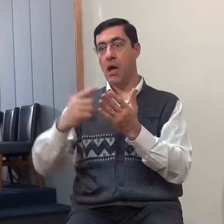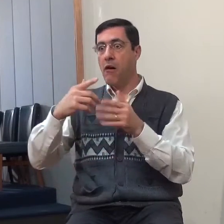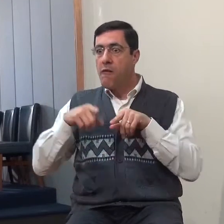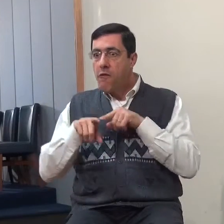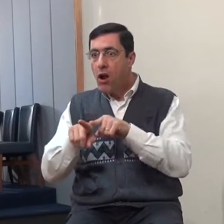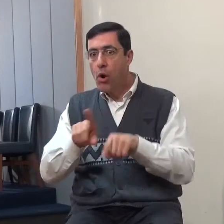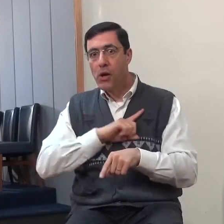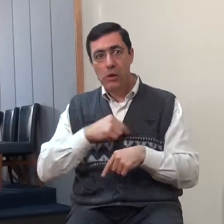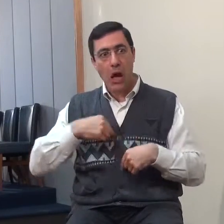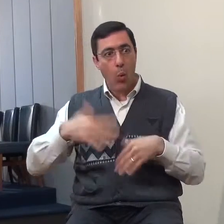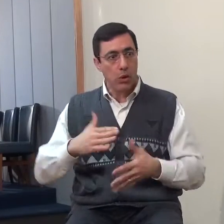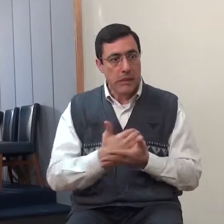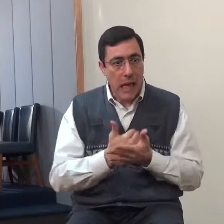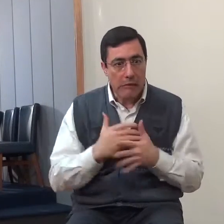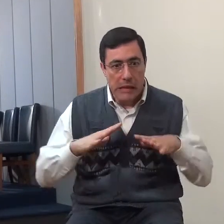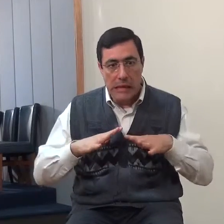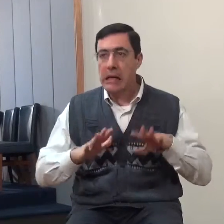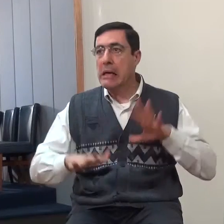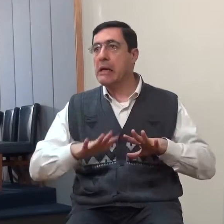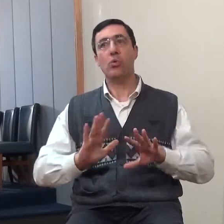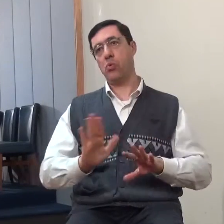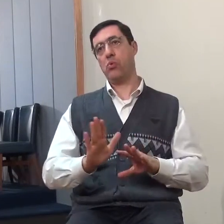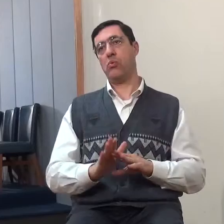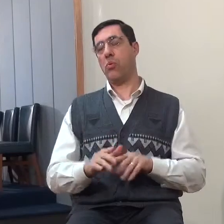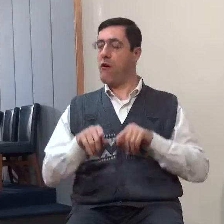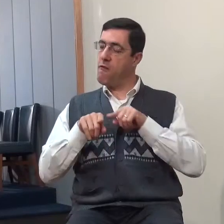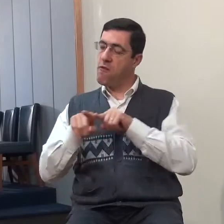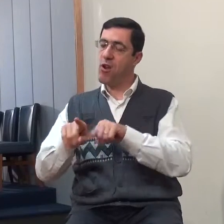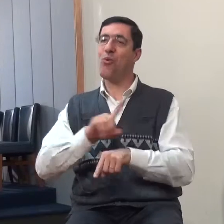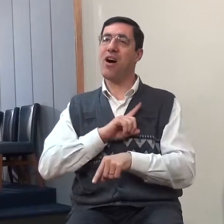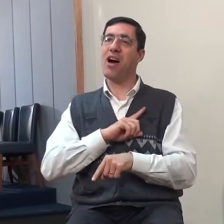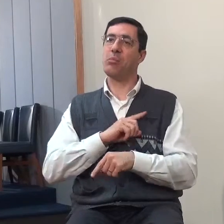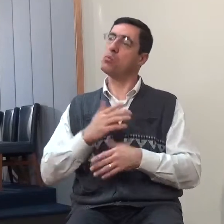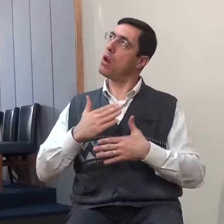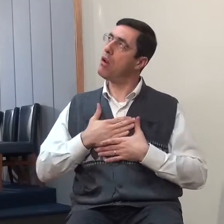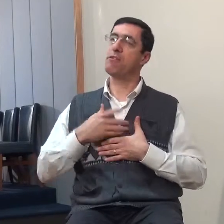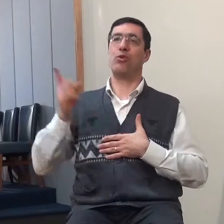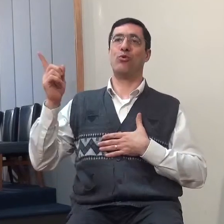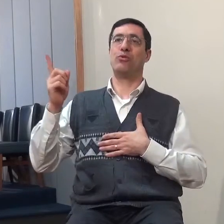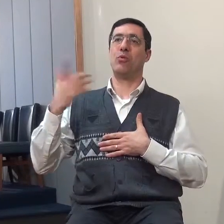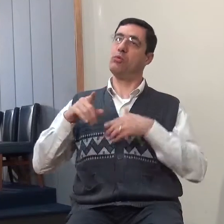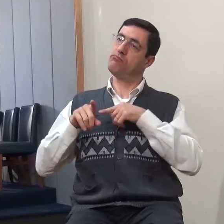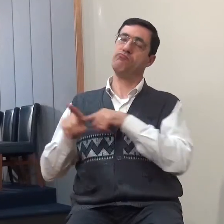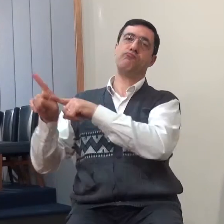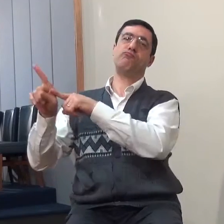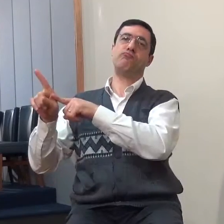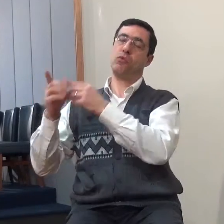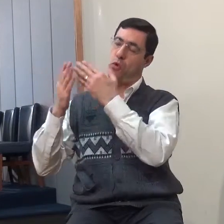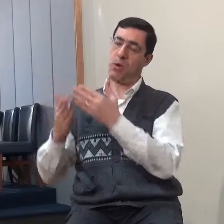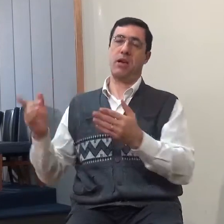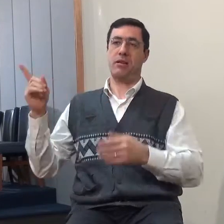Think not that I am come to destroy the law, but to fulfill it. Christ will suffer and die